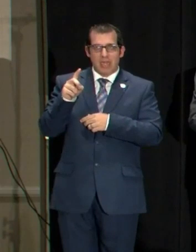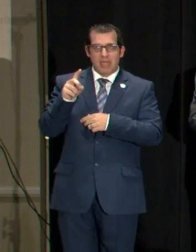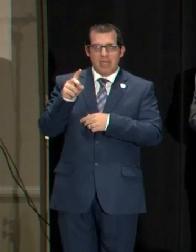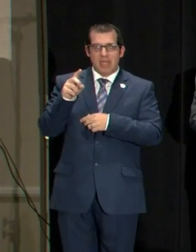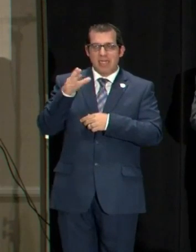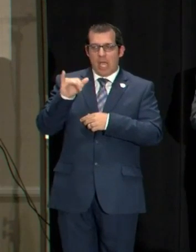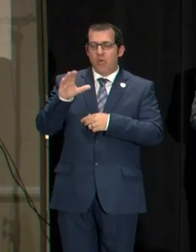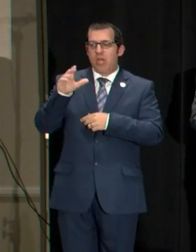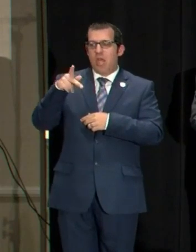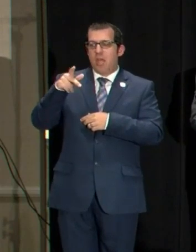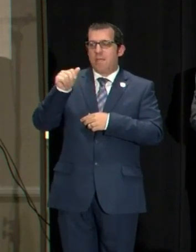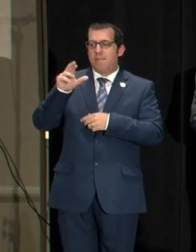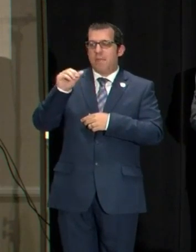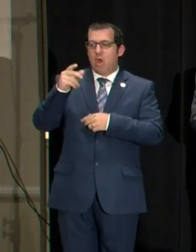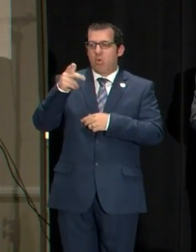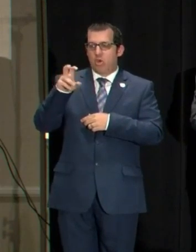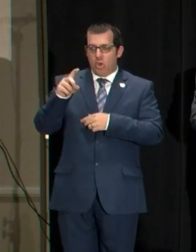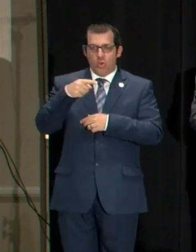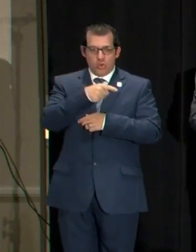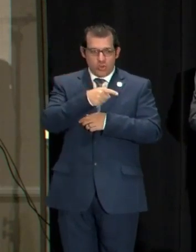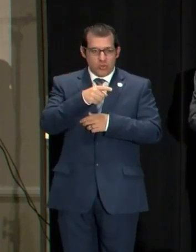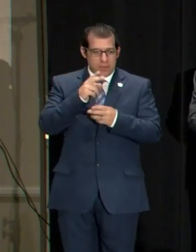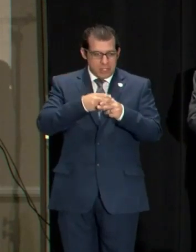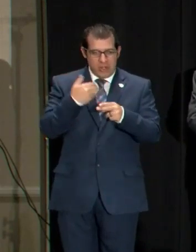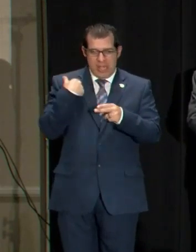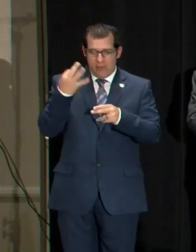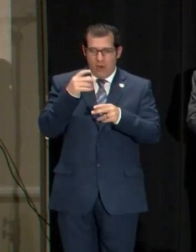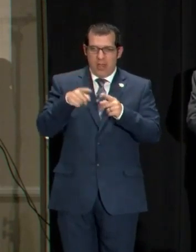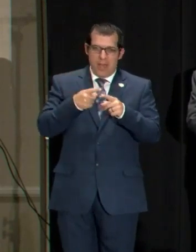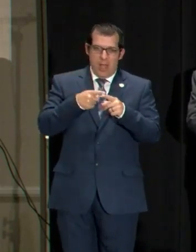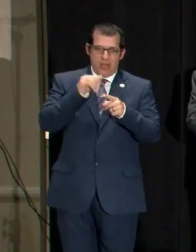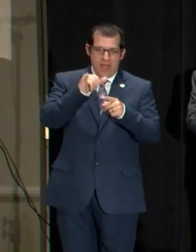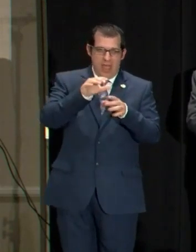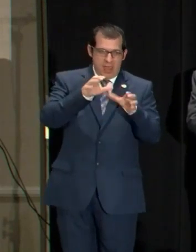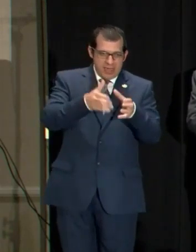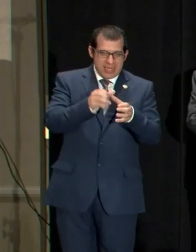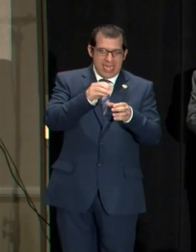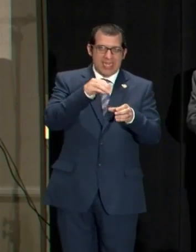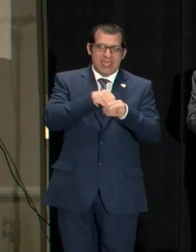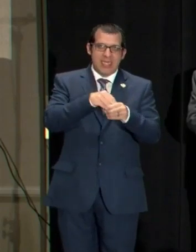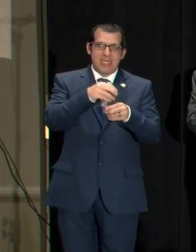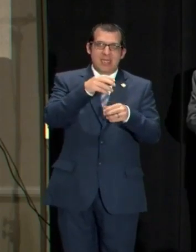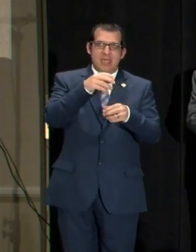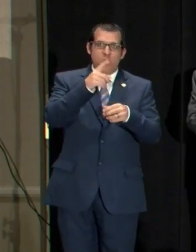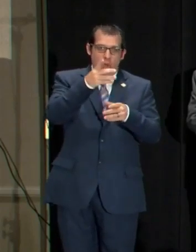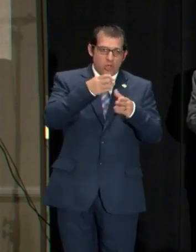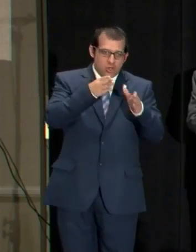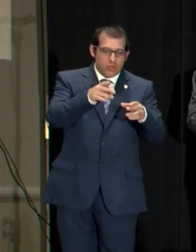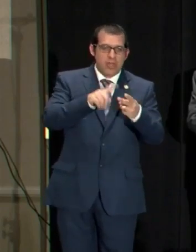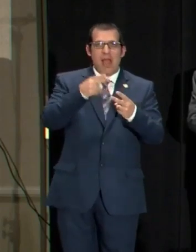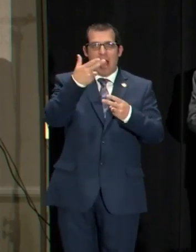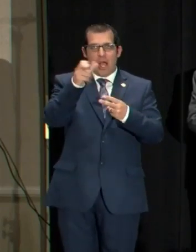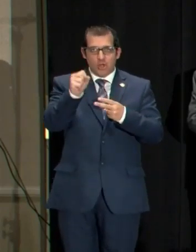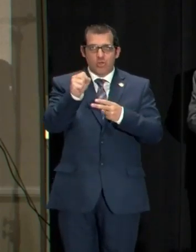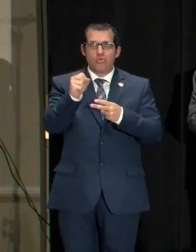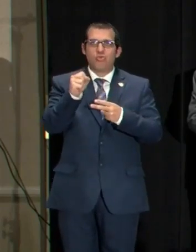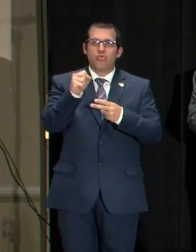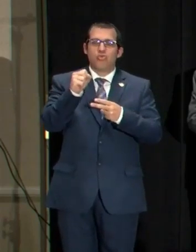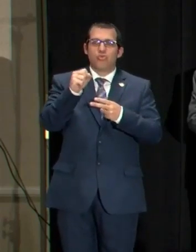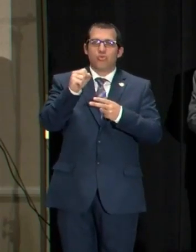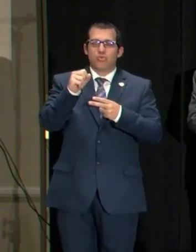I know Friday you mentioned about the cluster of cases on one street, then the high school swim party, which we found out yesterday was